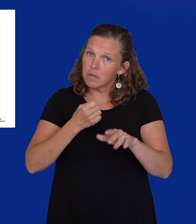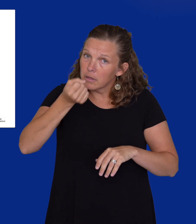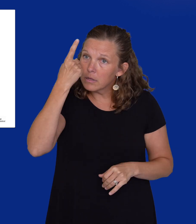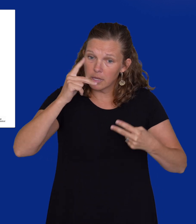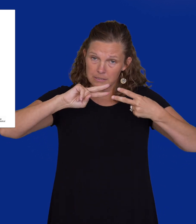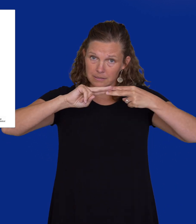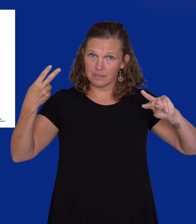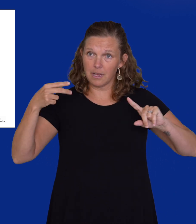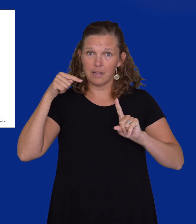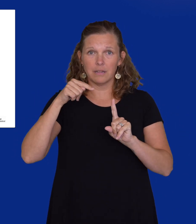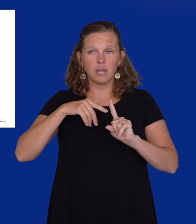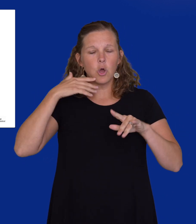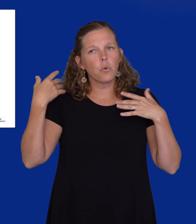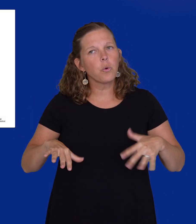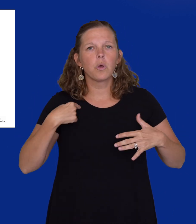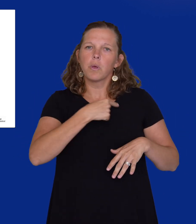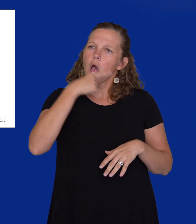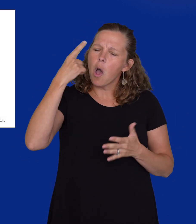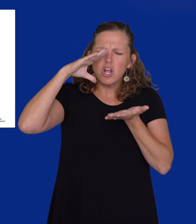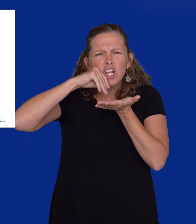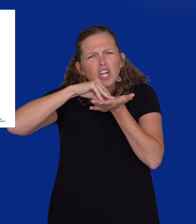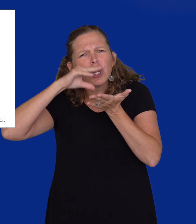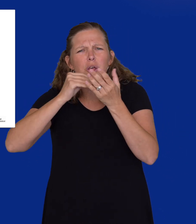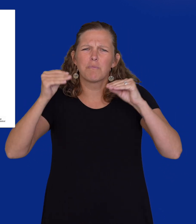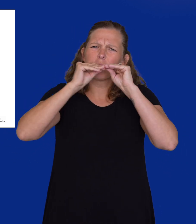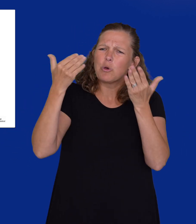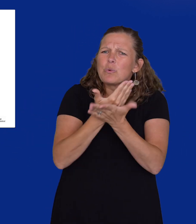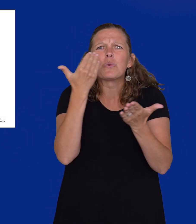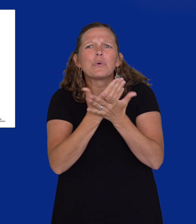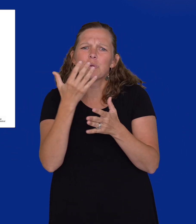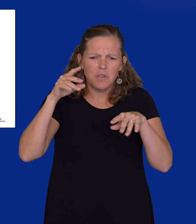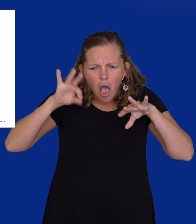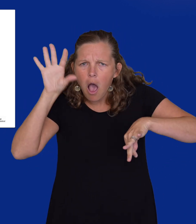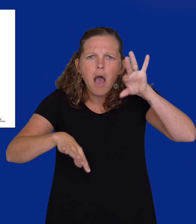Please know that in genetics, we are learning new things all the time.